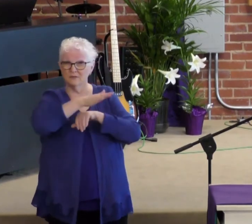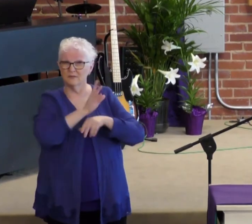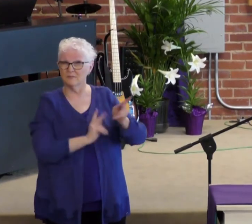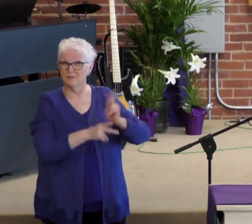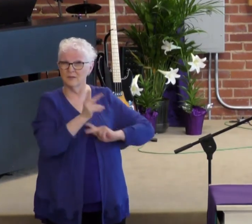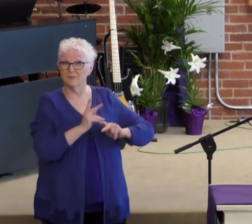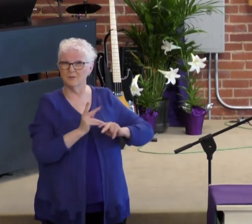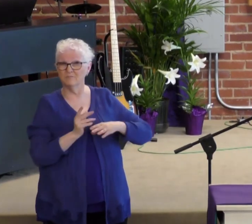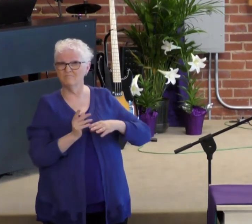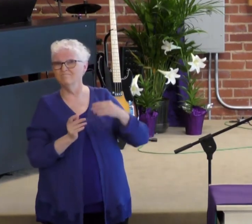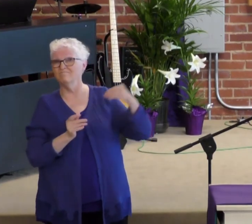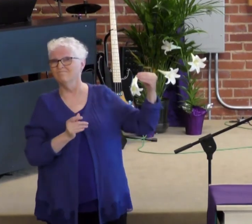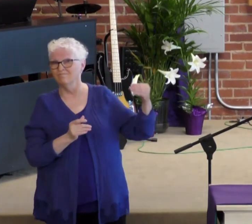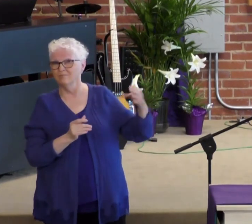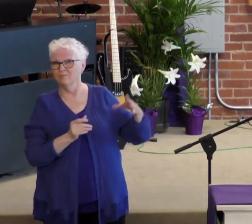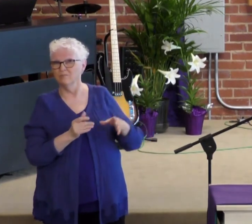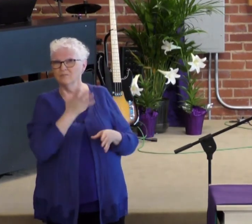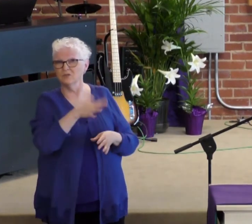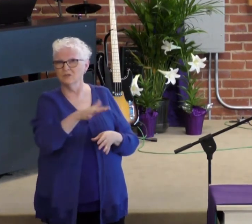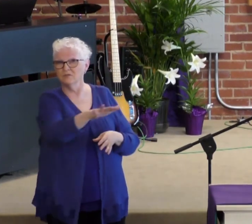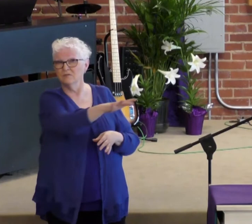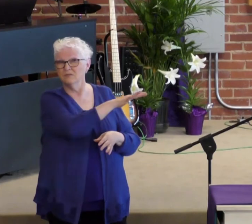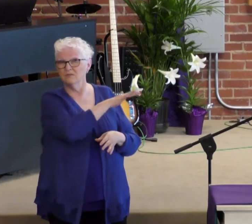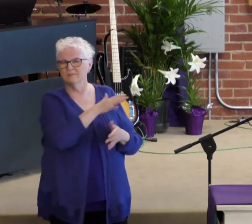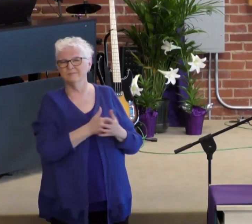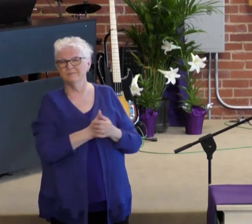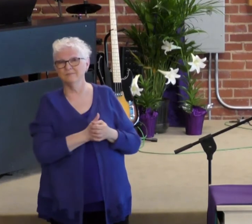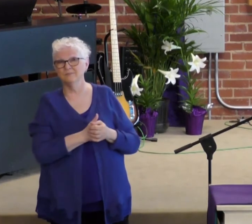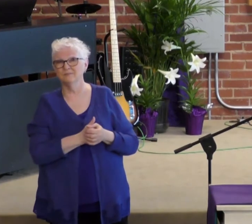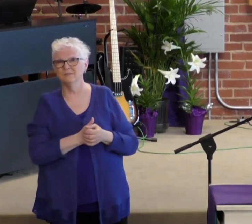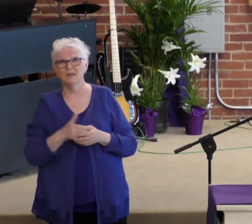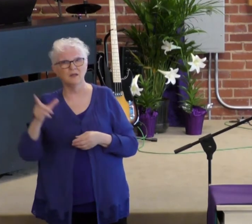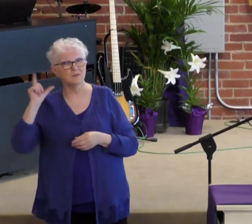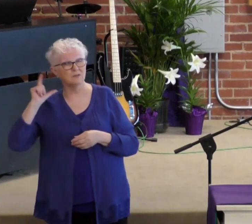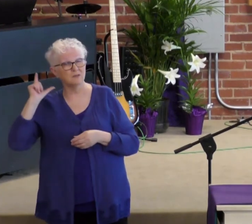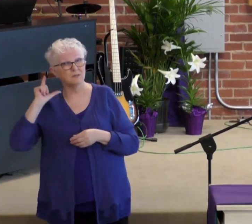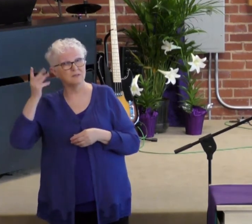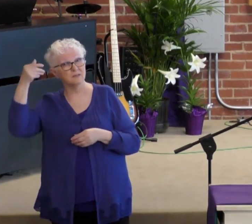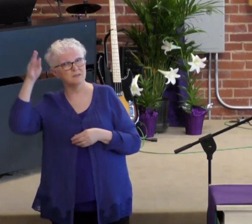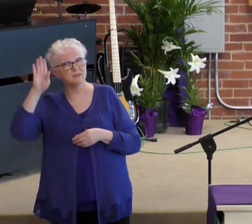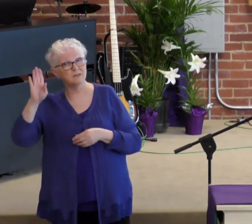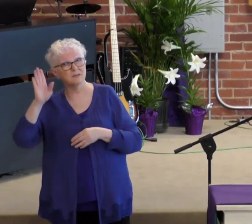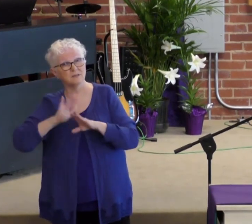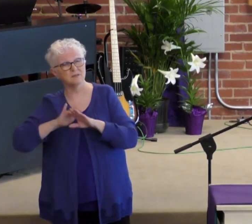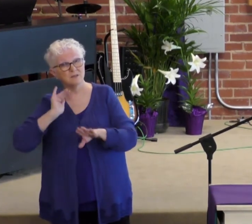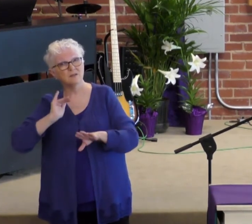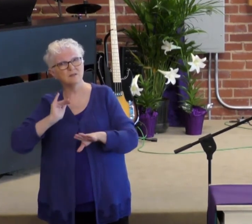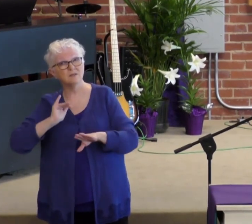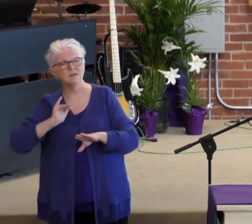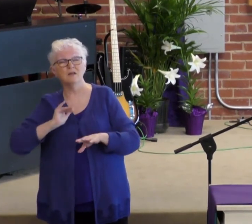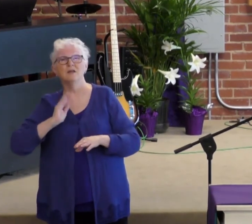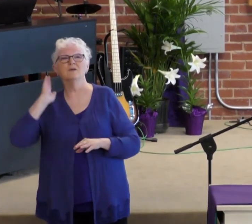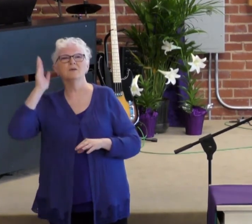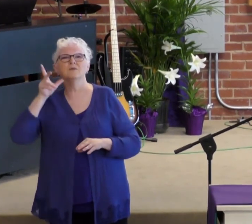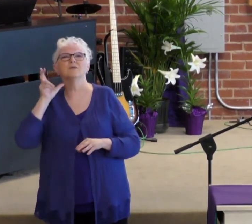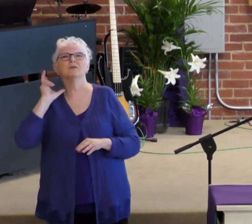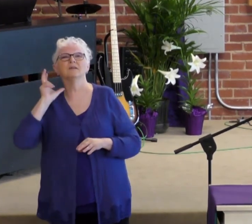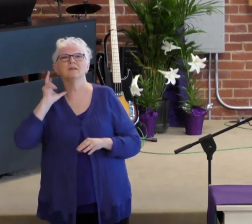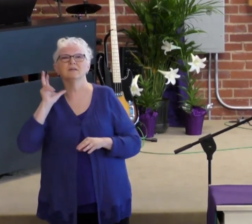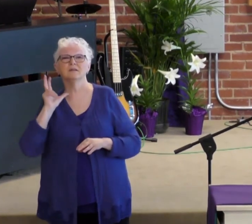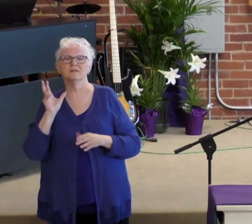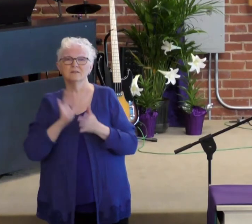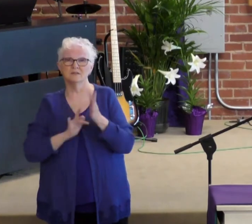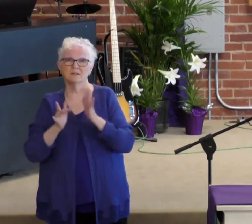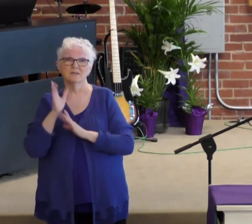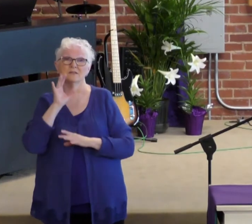And if we are listening to the call of the Lord, we will hear the Lord speak our name. And we will